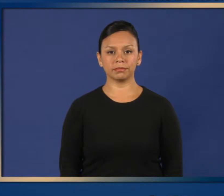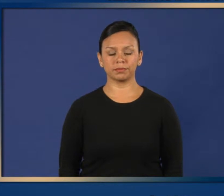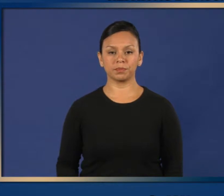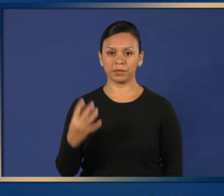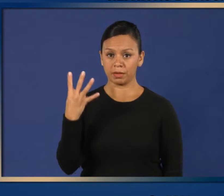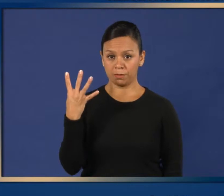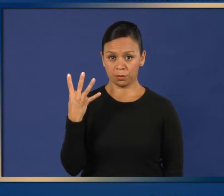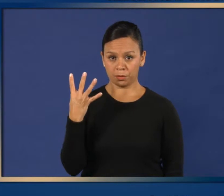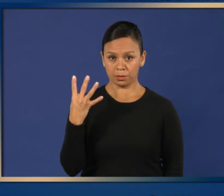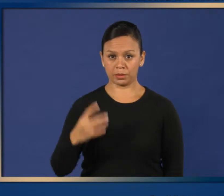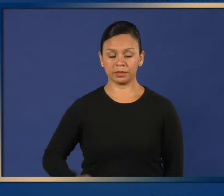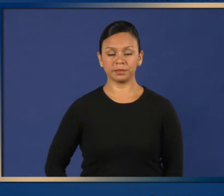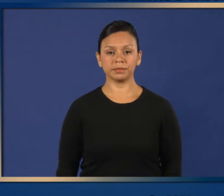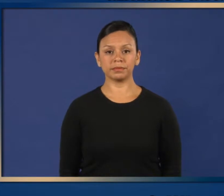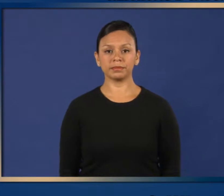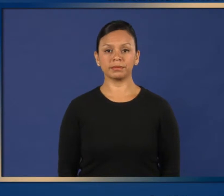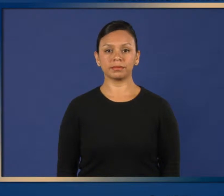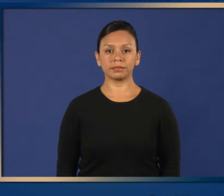Four,